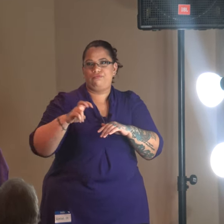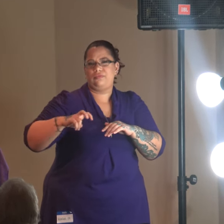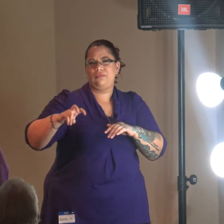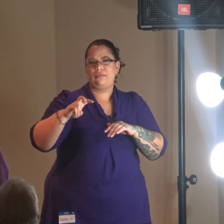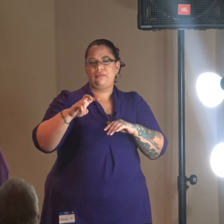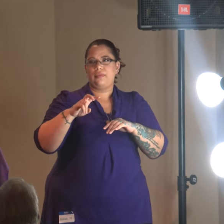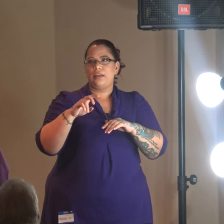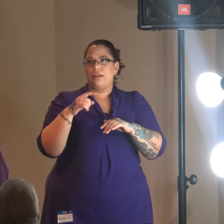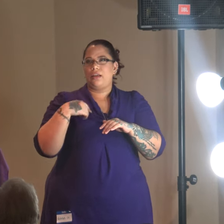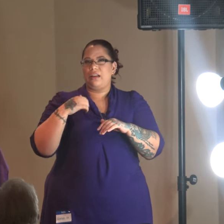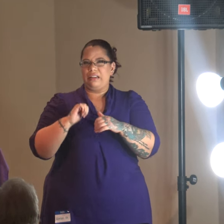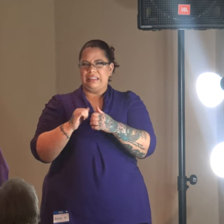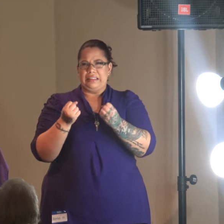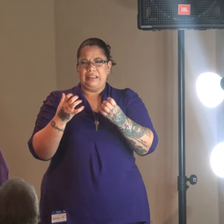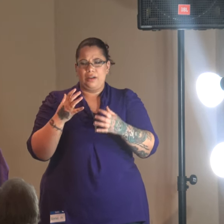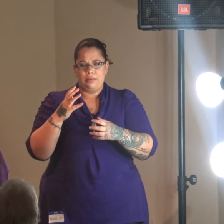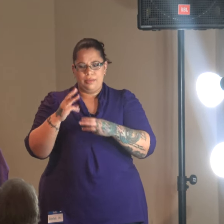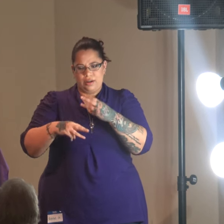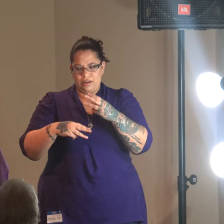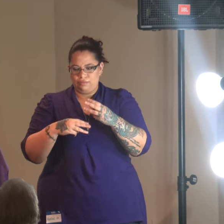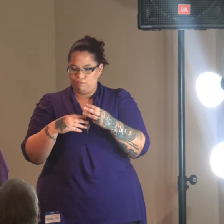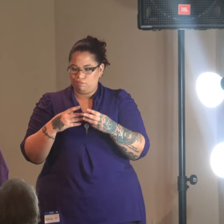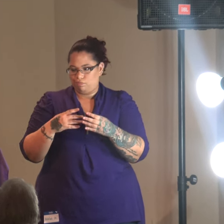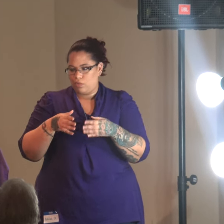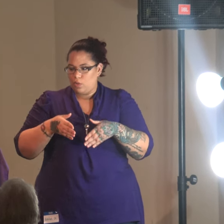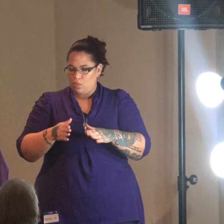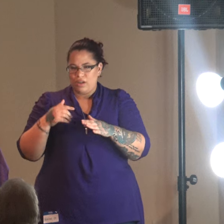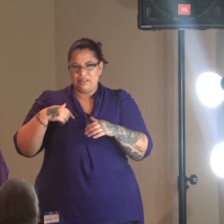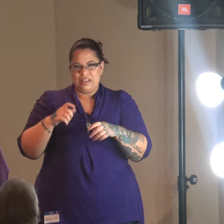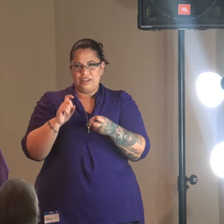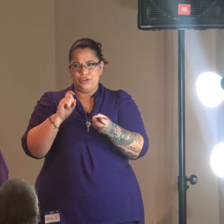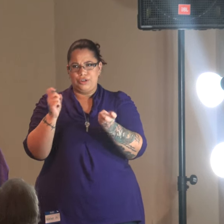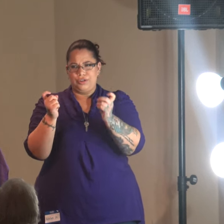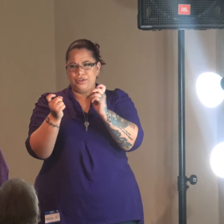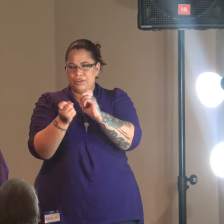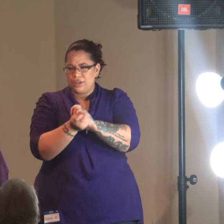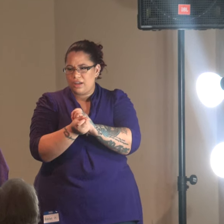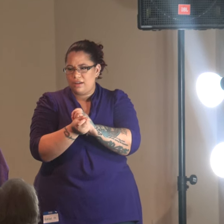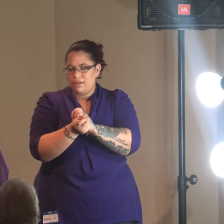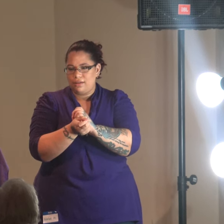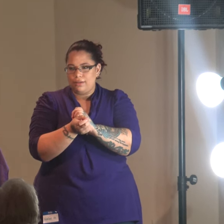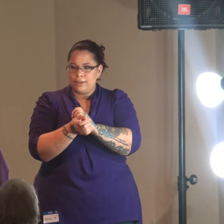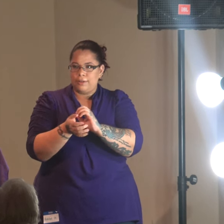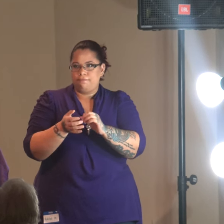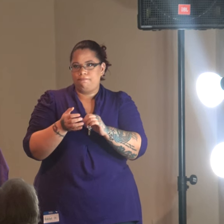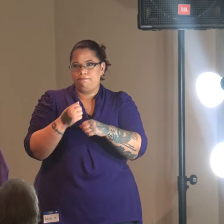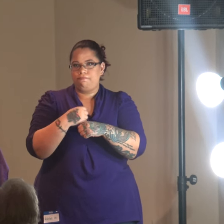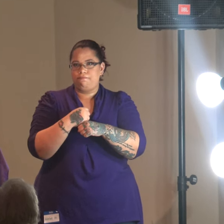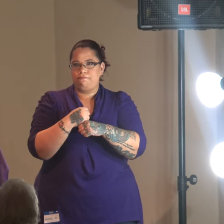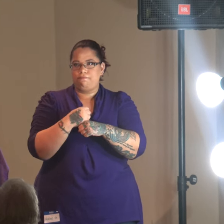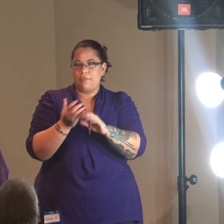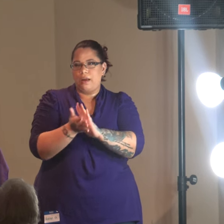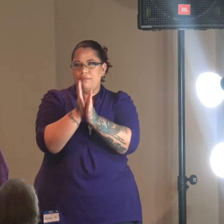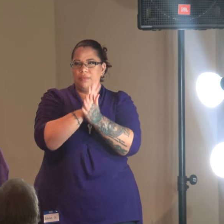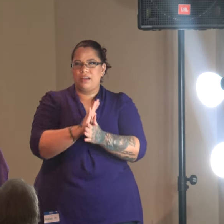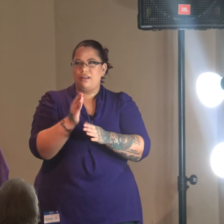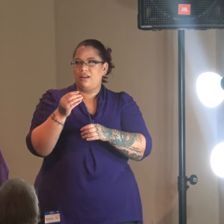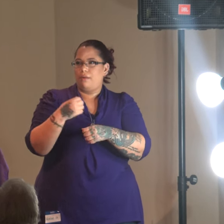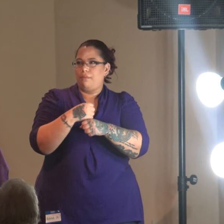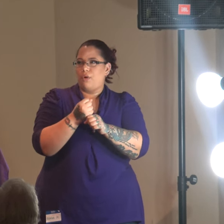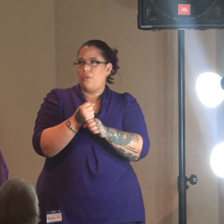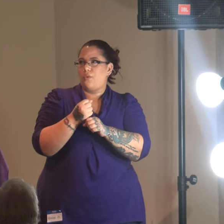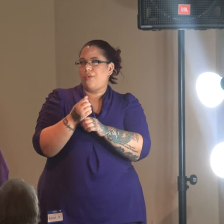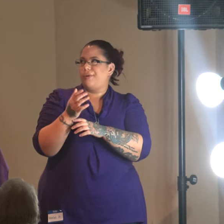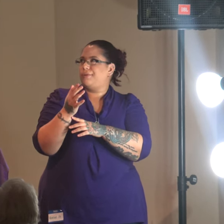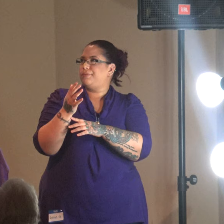bring myself more and more into alignment with the power and presence of the universe that is right within me? How can